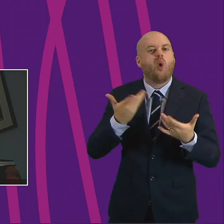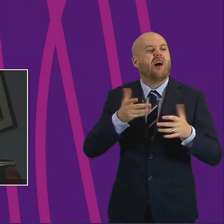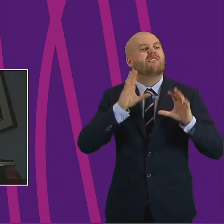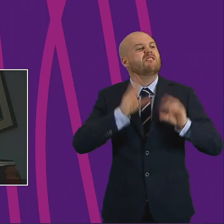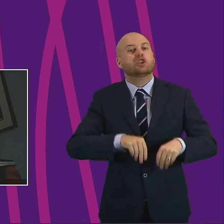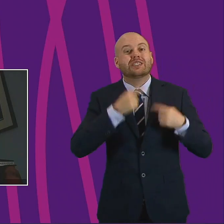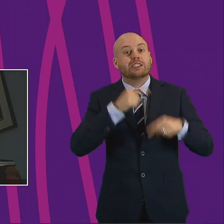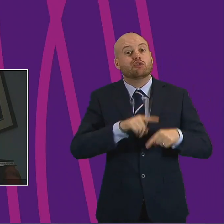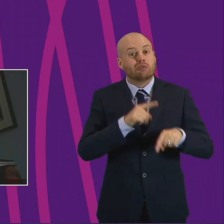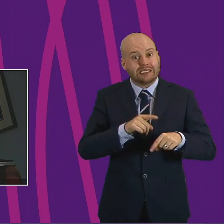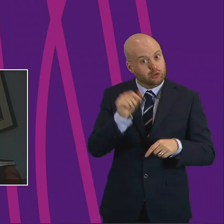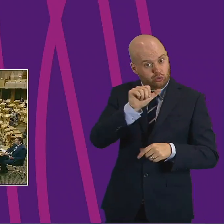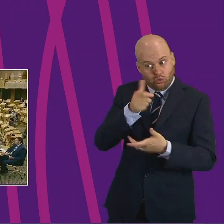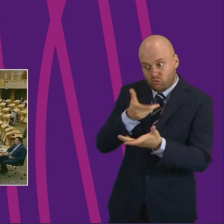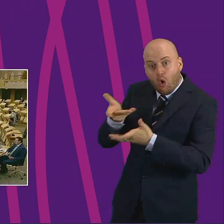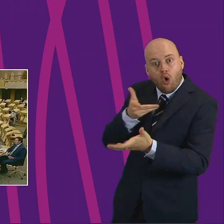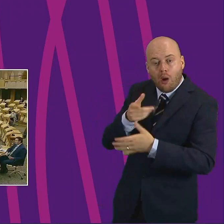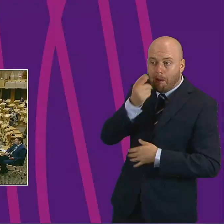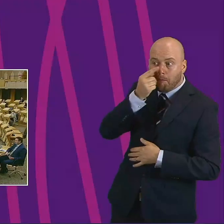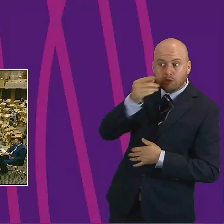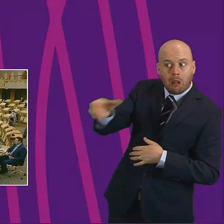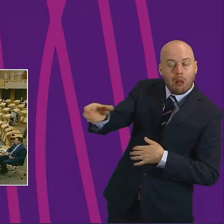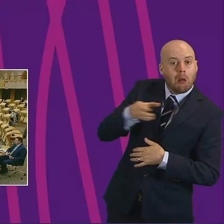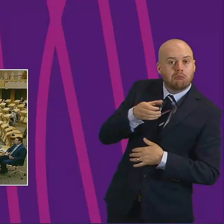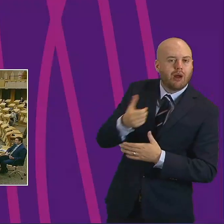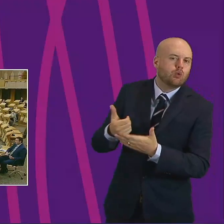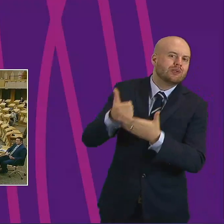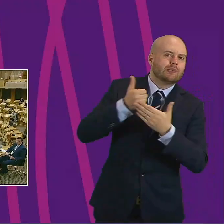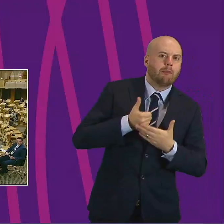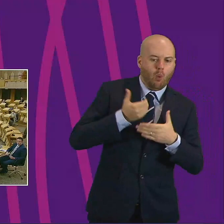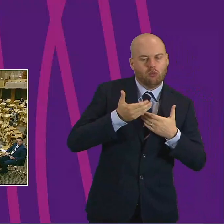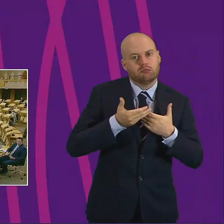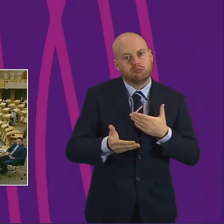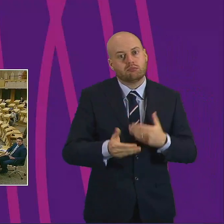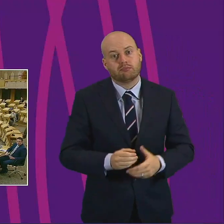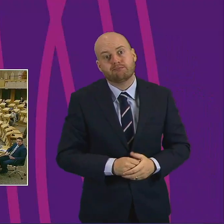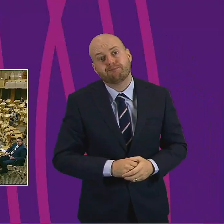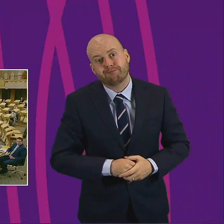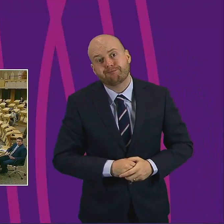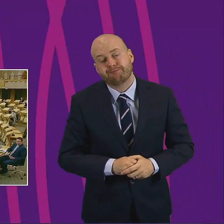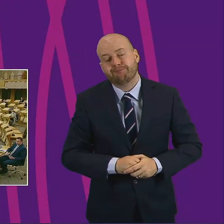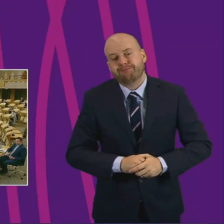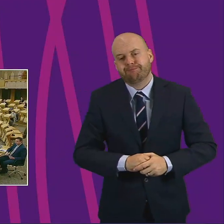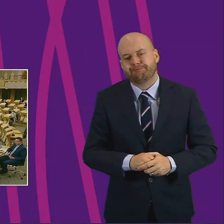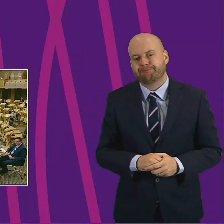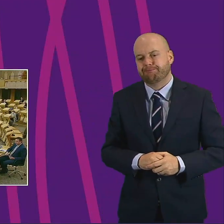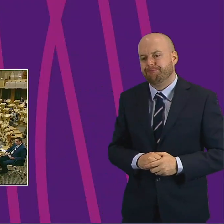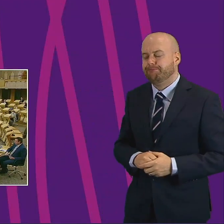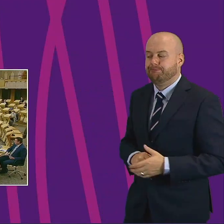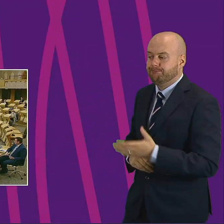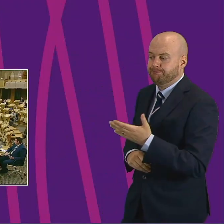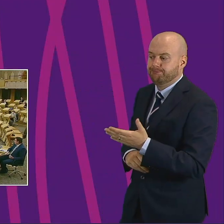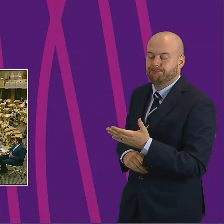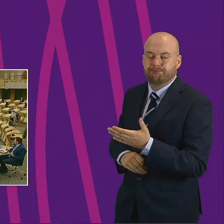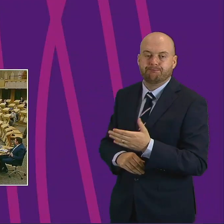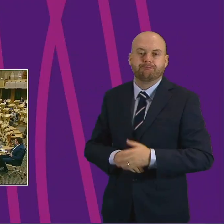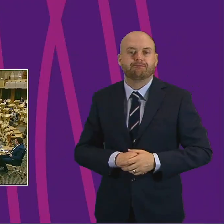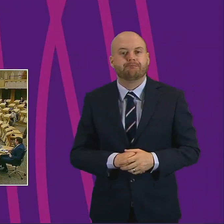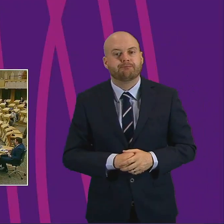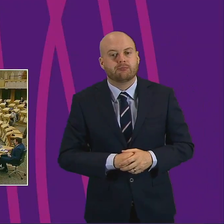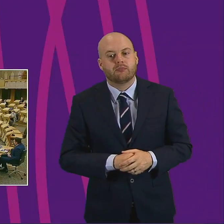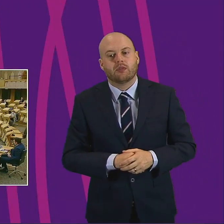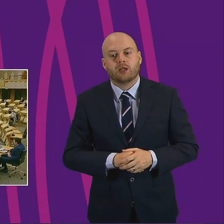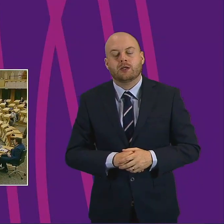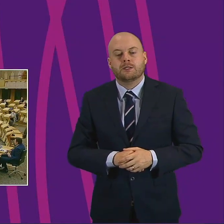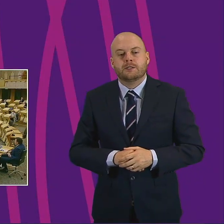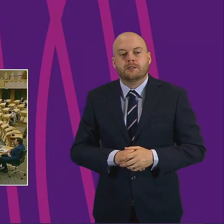around the country. Thank you. Ian Gray to be followed by Kenneth Gibson. Thank you very much, Presiding Officer. The Scottish